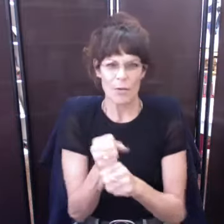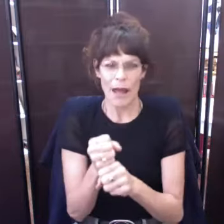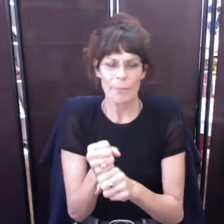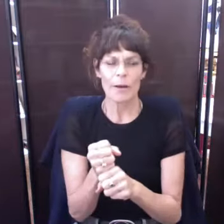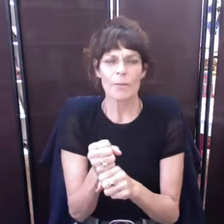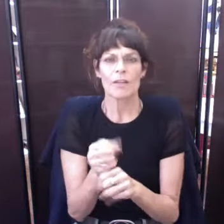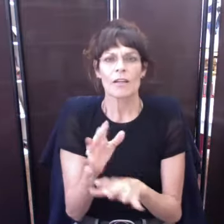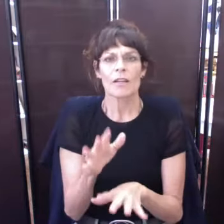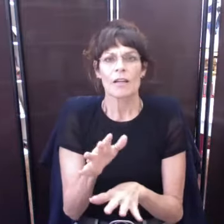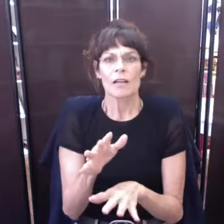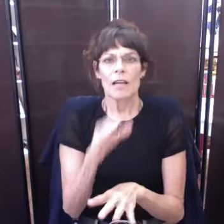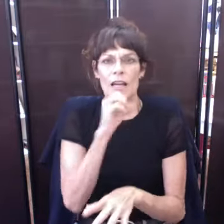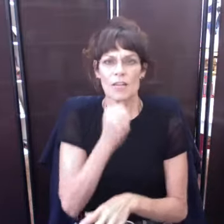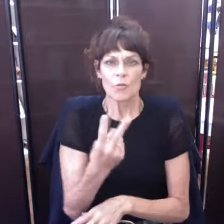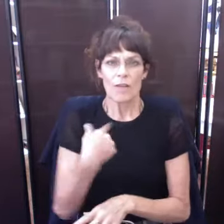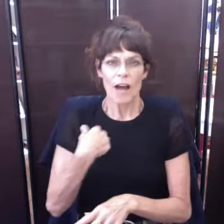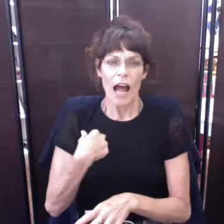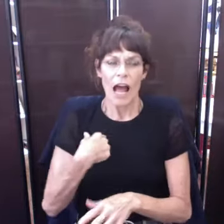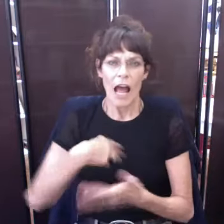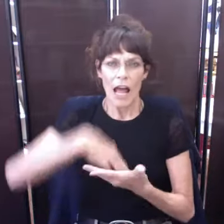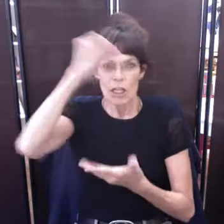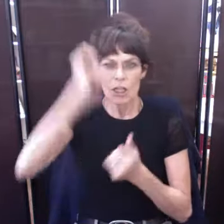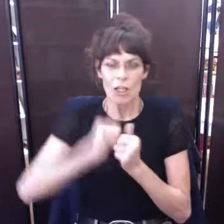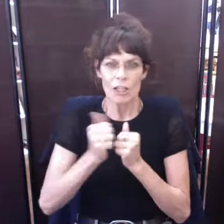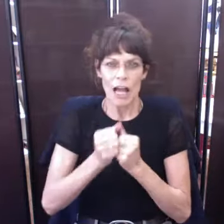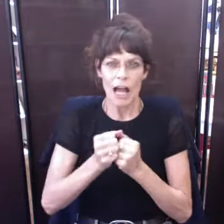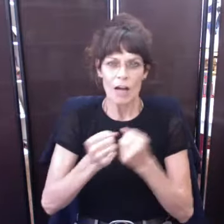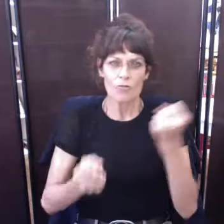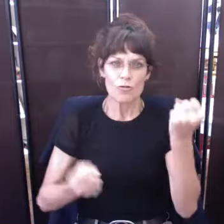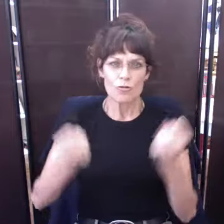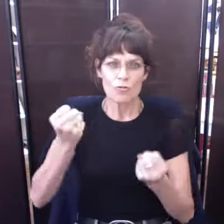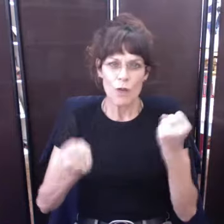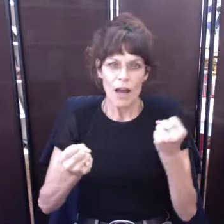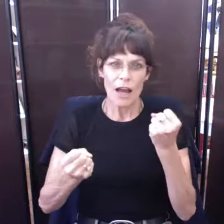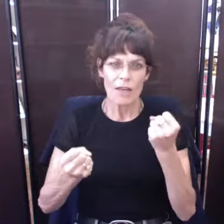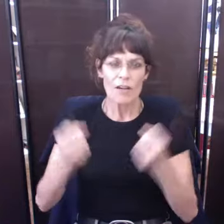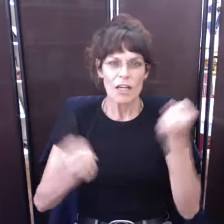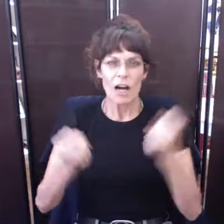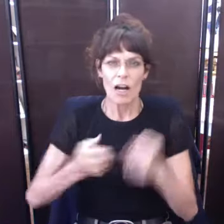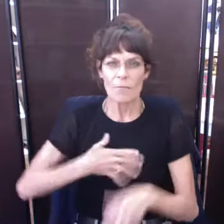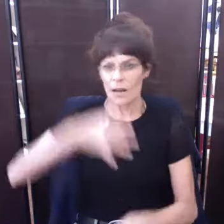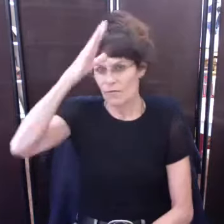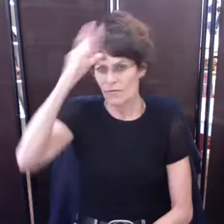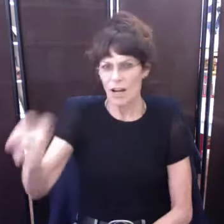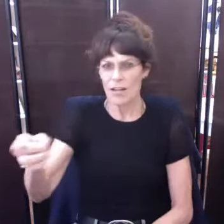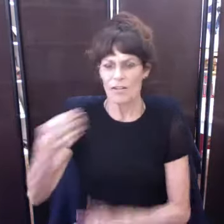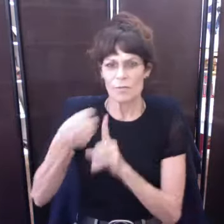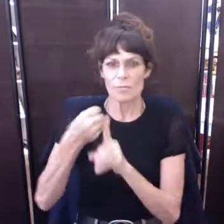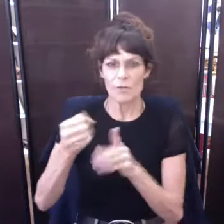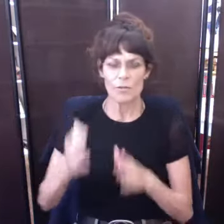I learned how to drive a car, and my father was extremely abusive. I've already told you that, and I'm going to let you know right now that if